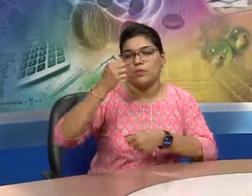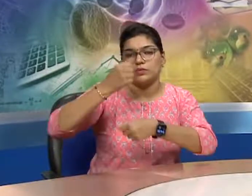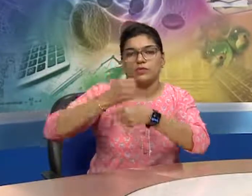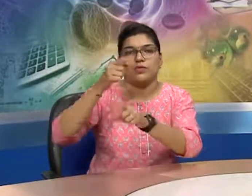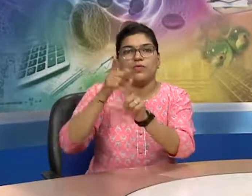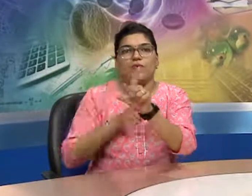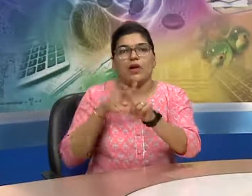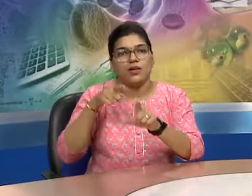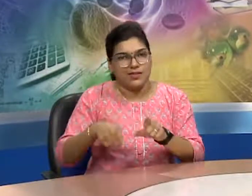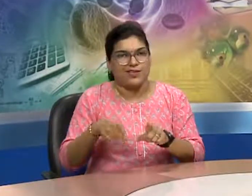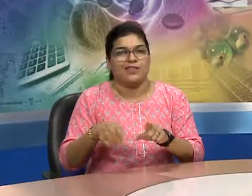Oikos